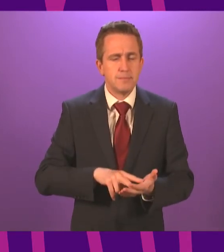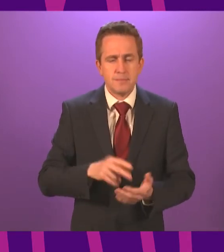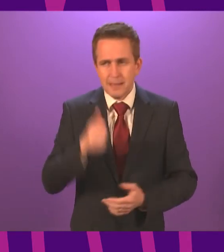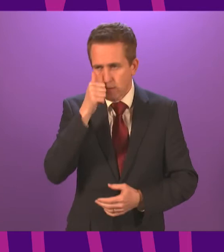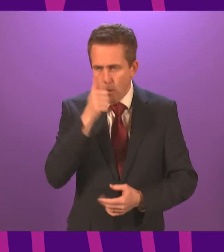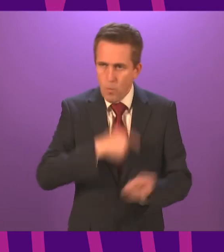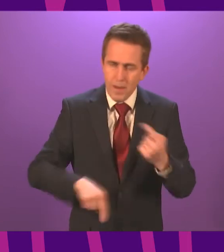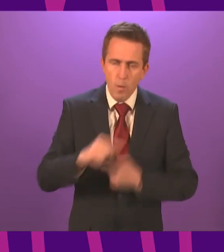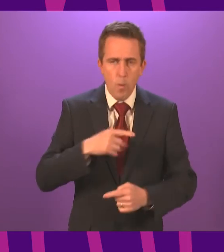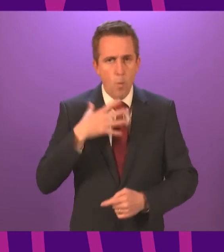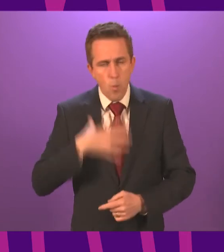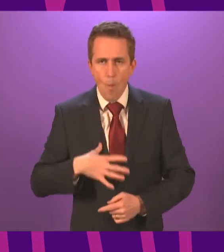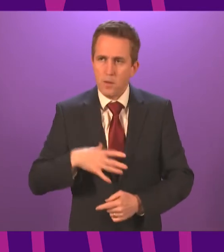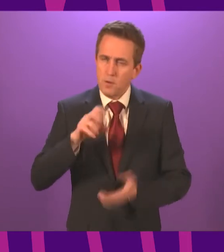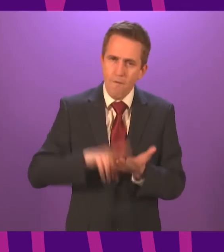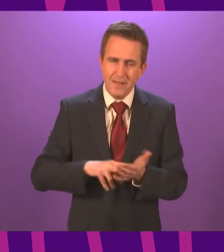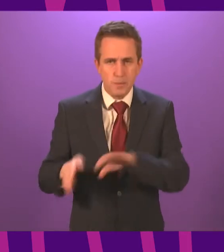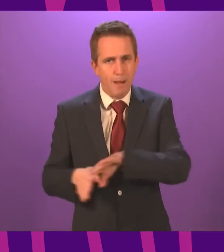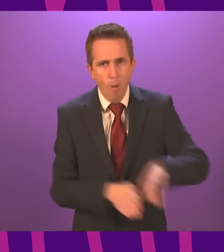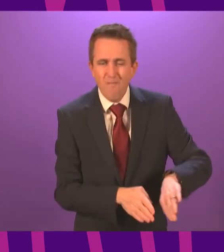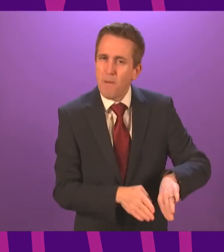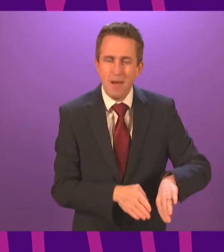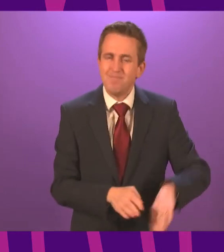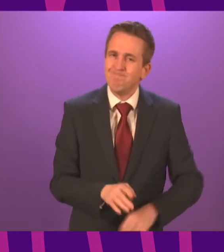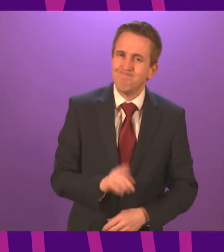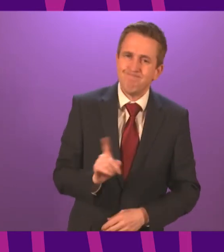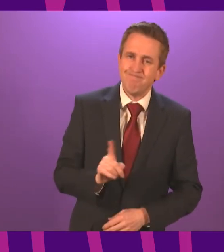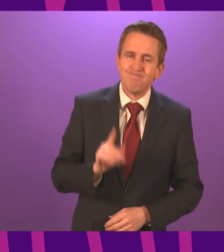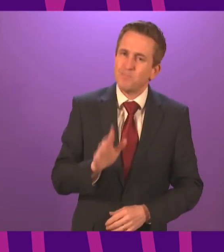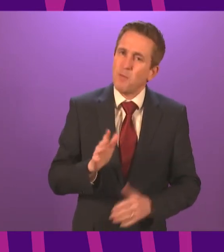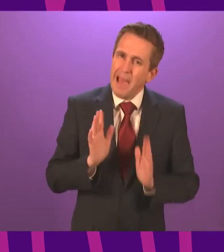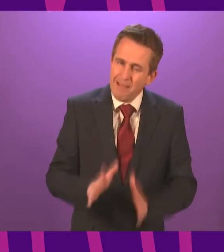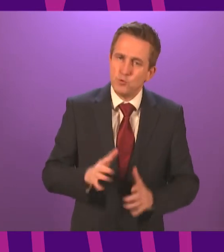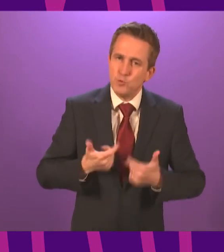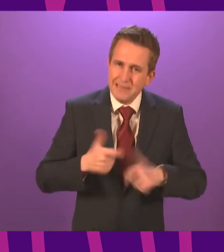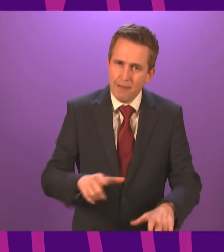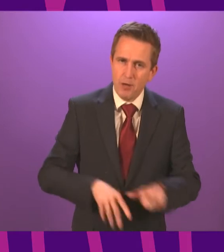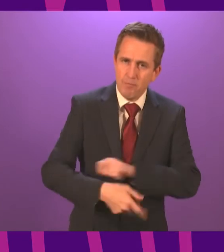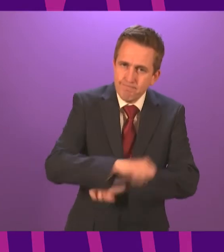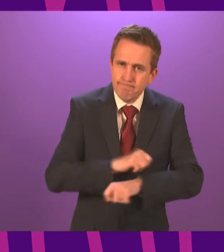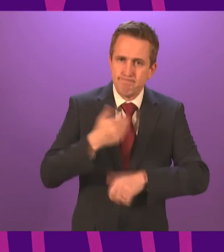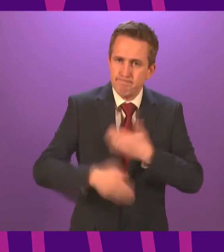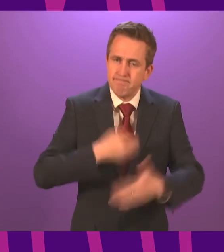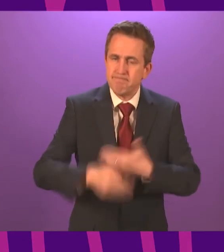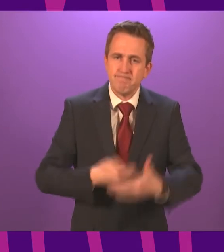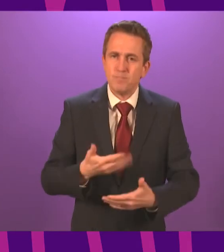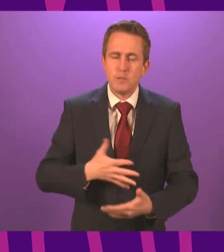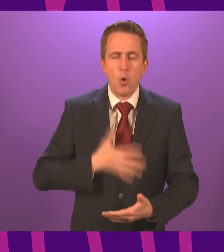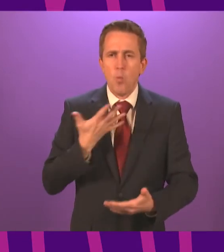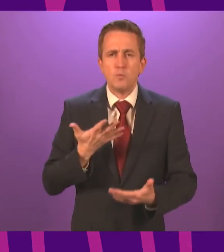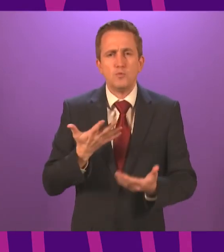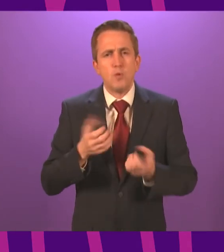in and we want it all to be over, but of course everyone has made such a huge effort so far, and we don't want to throw that